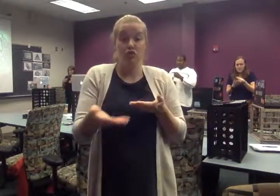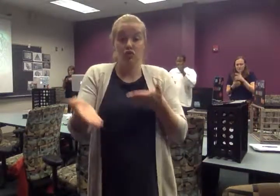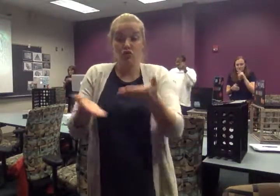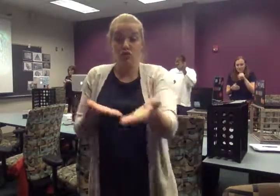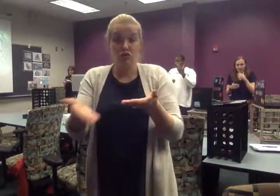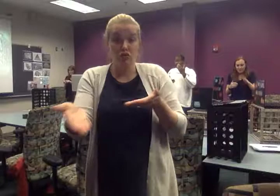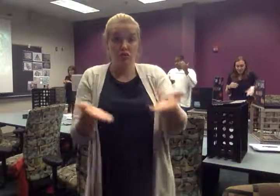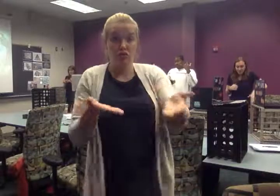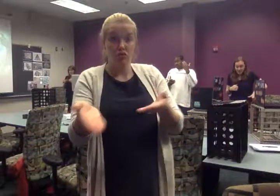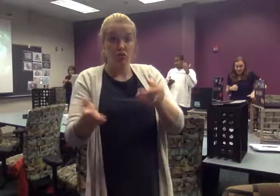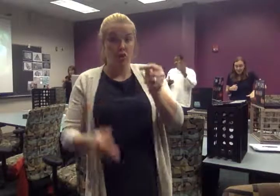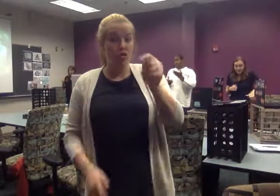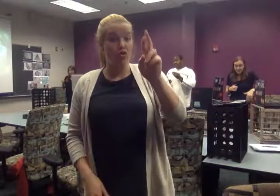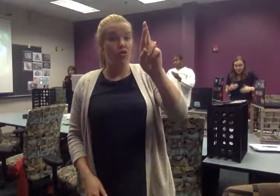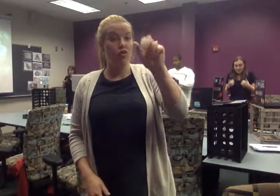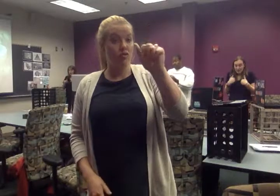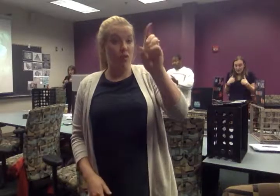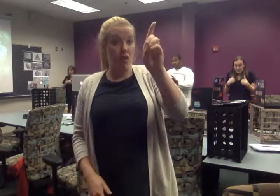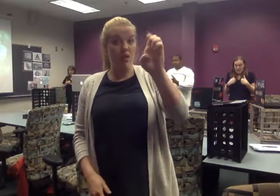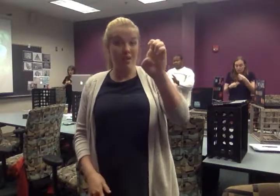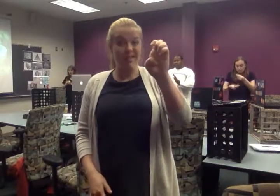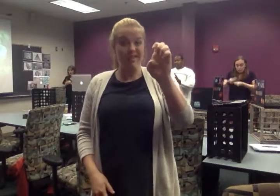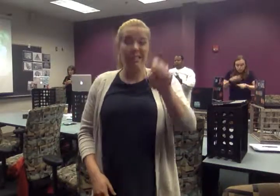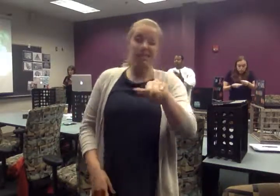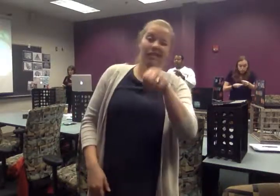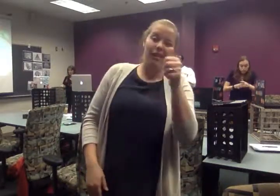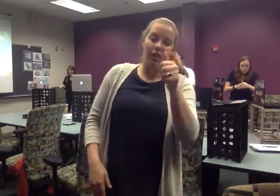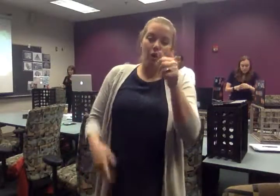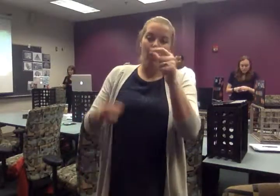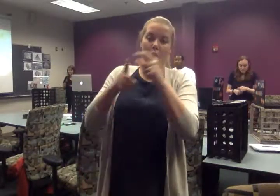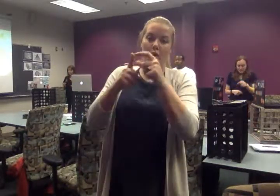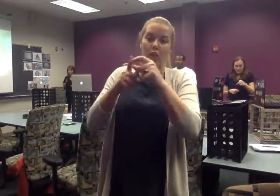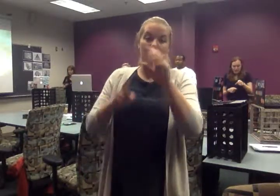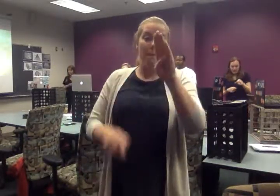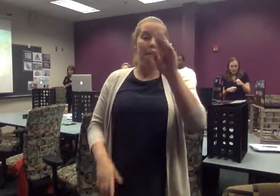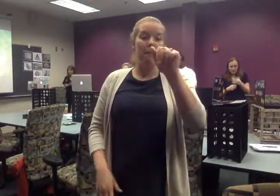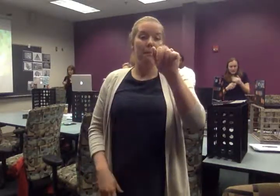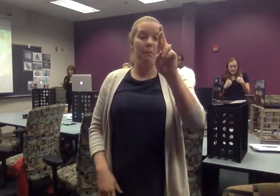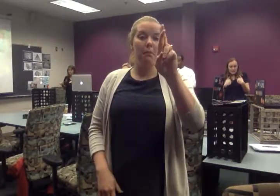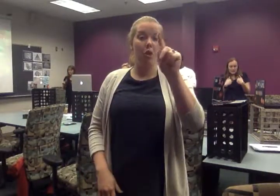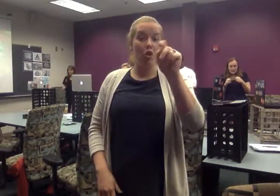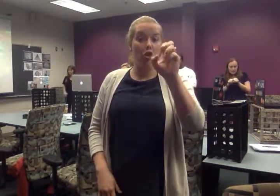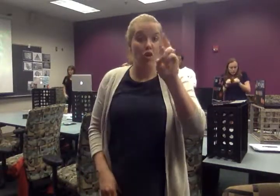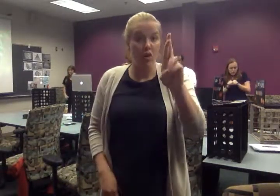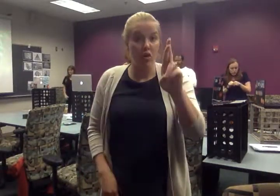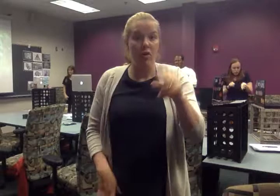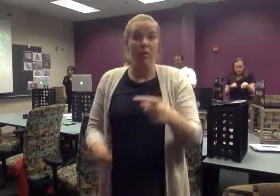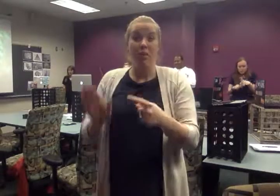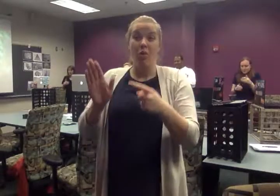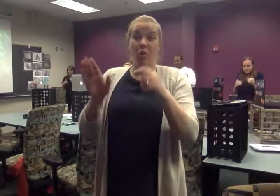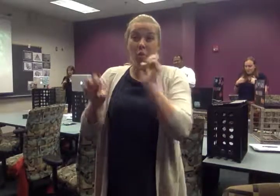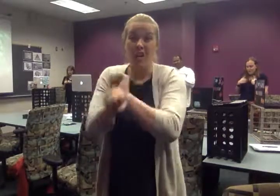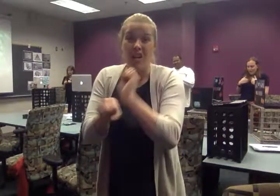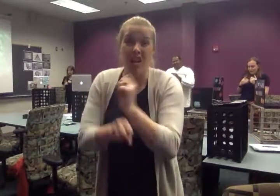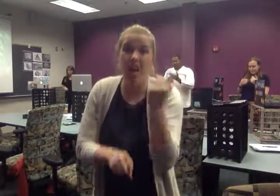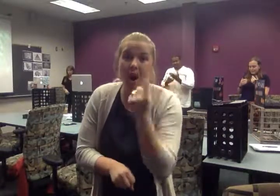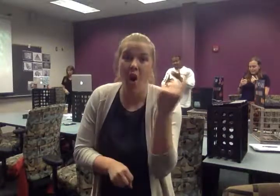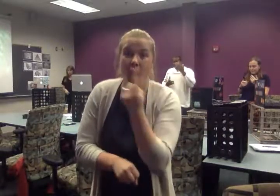I make cheese and you make shoes and you're lactose intolerant, then barter breaks down because I need shoes, but you don't